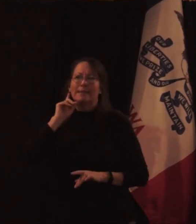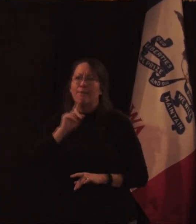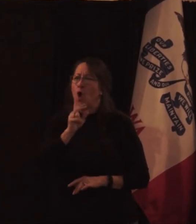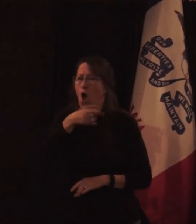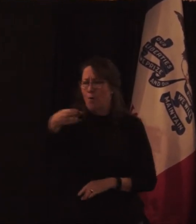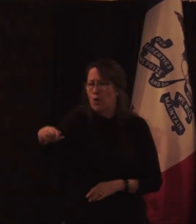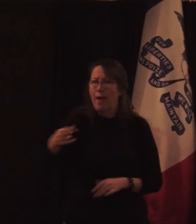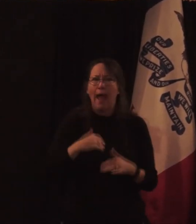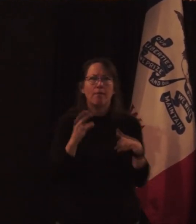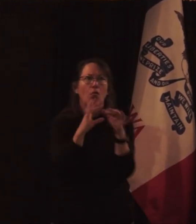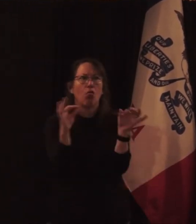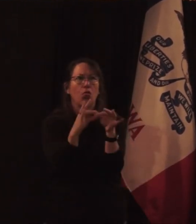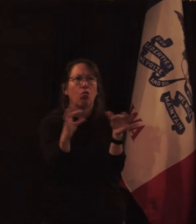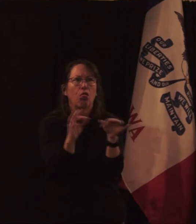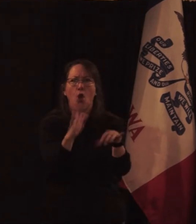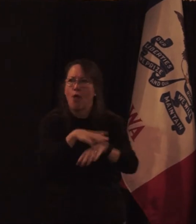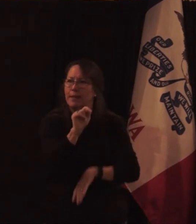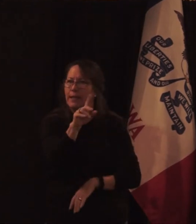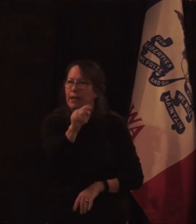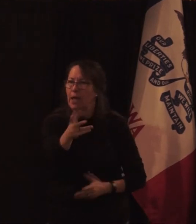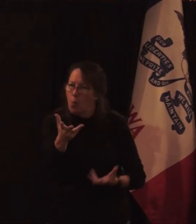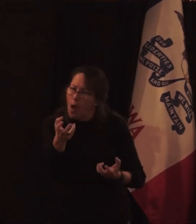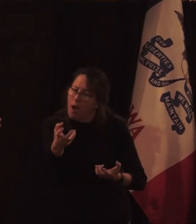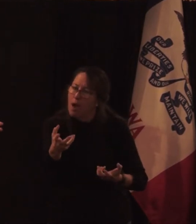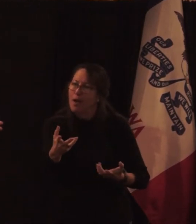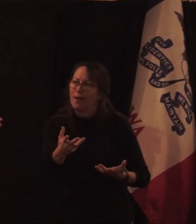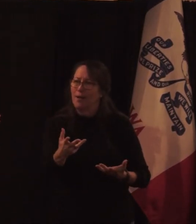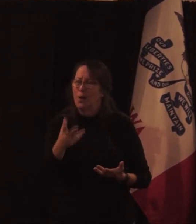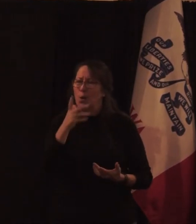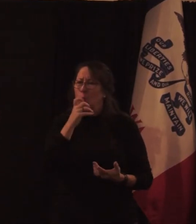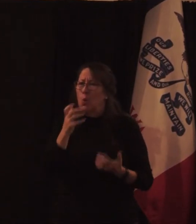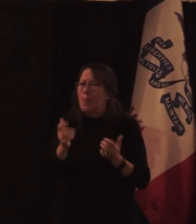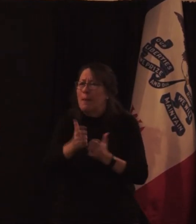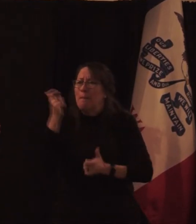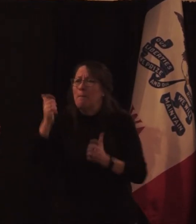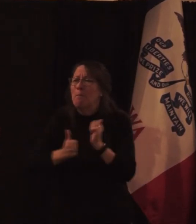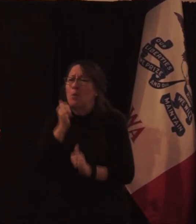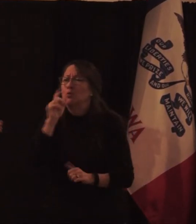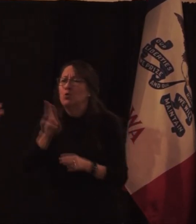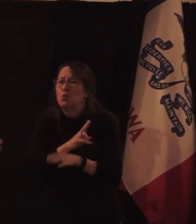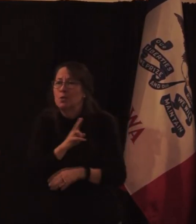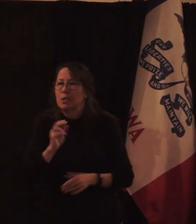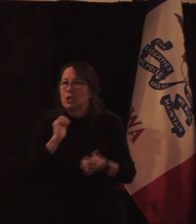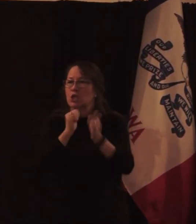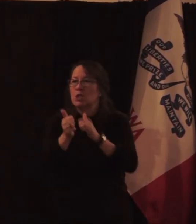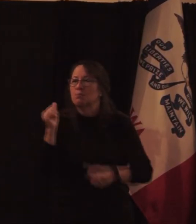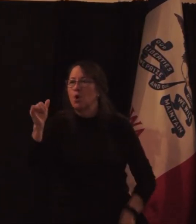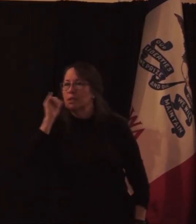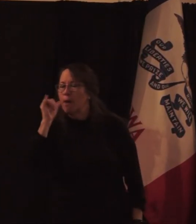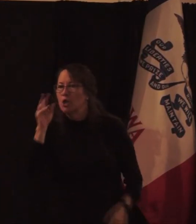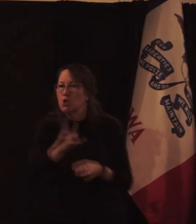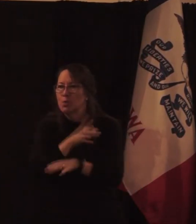hard of hearing having closed captions. Like, you know who the biggest users of these things are now? Sports bars.